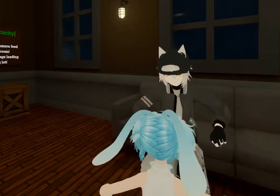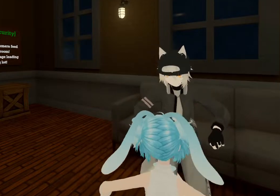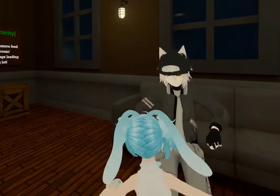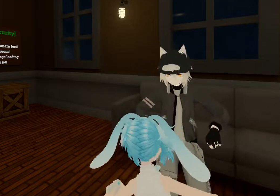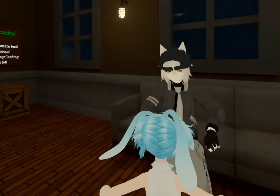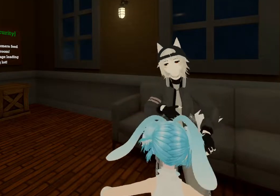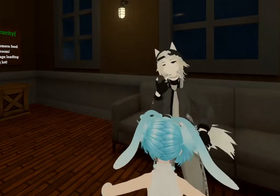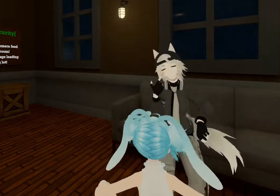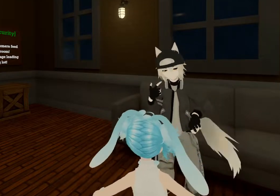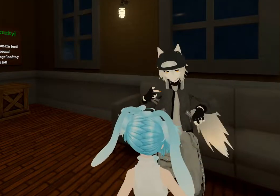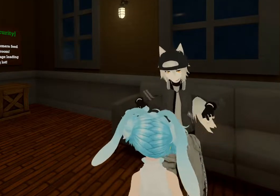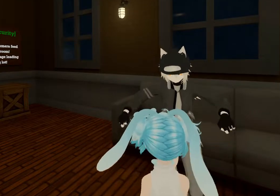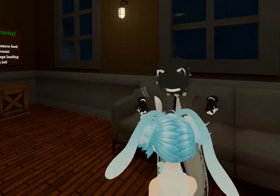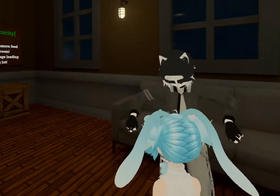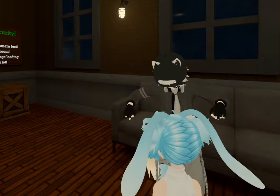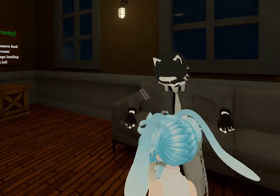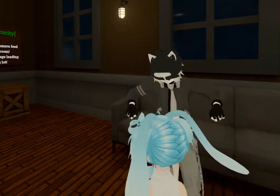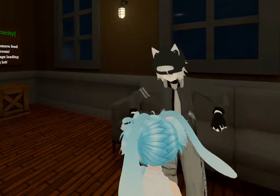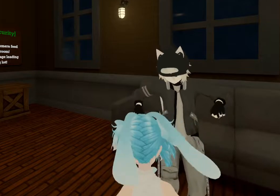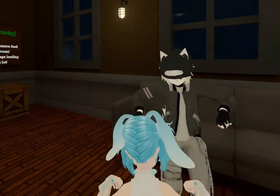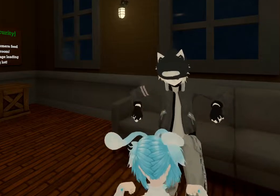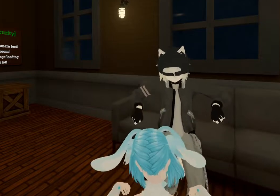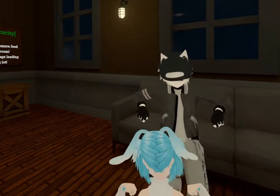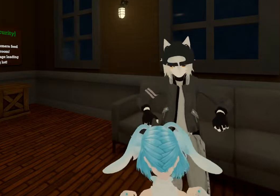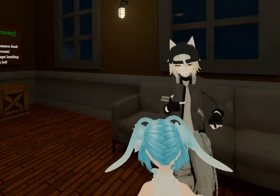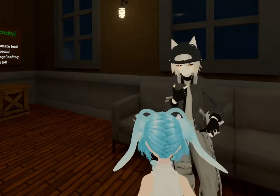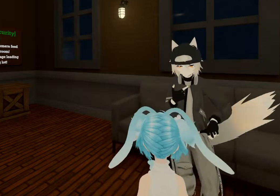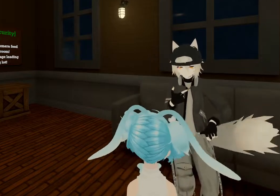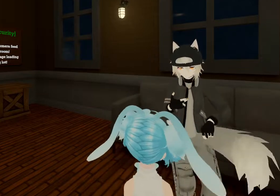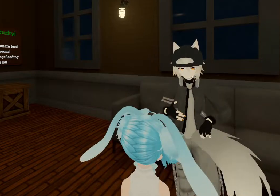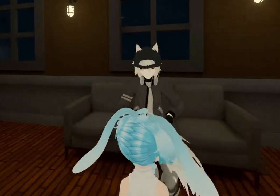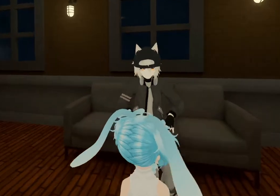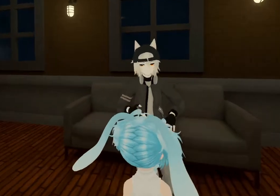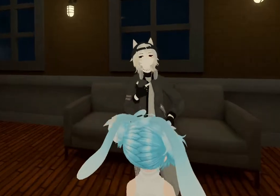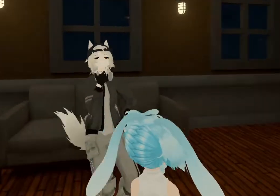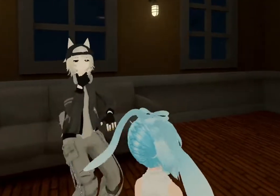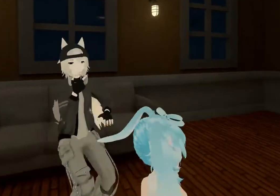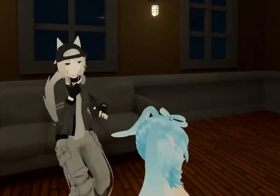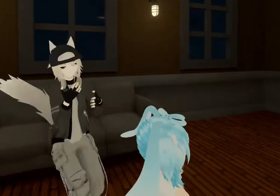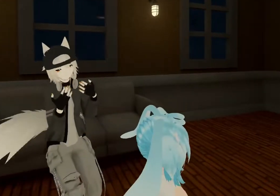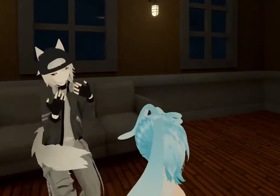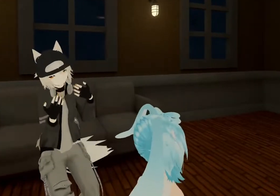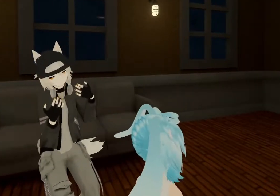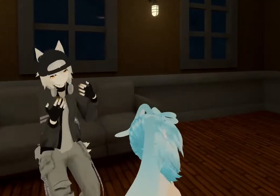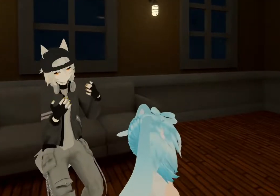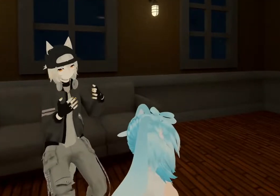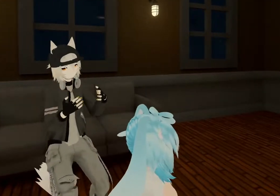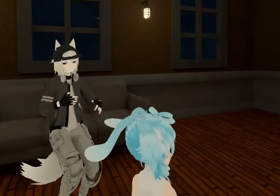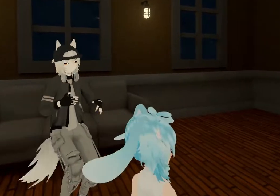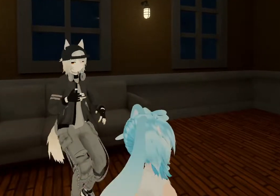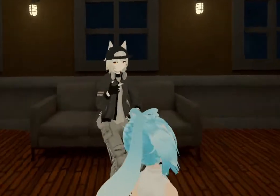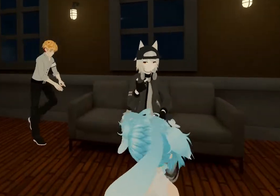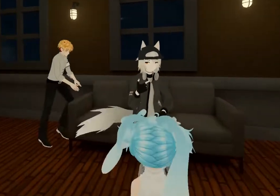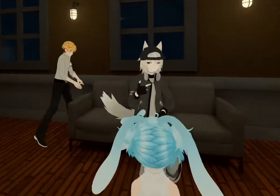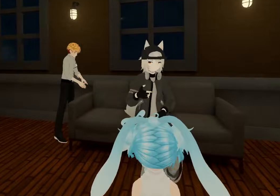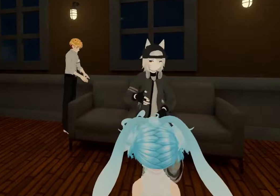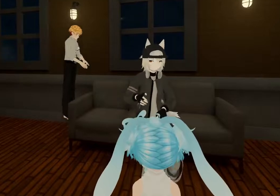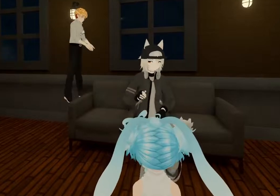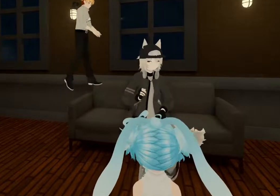flat hand out, good. So. I don't know what the other ones. Mark, do you know any of the other